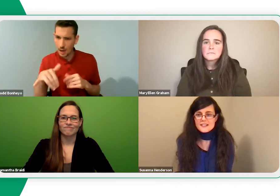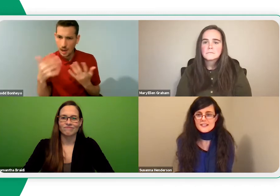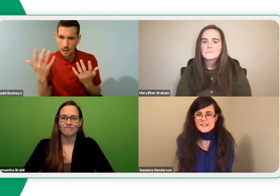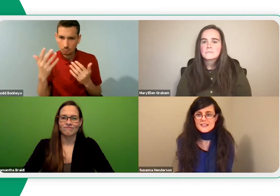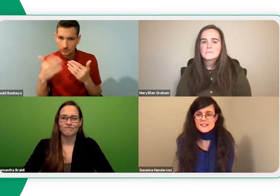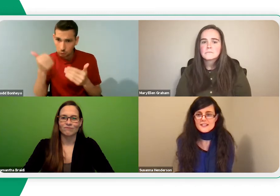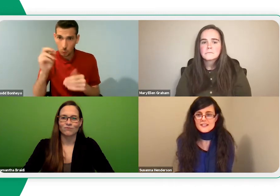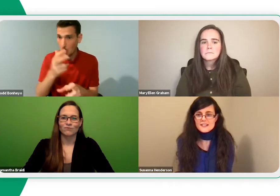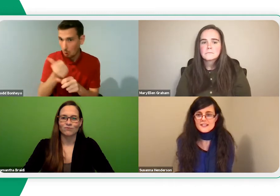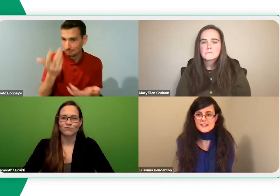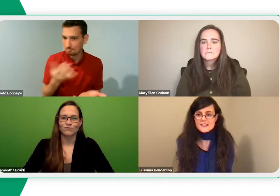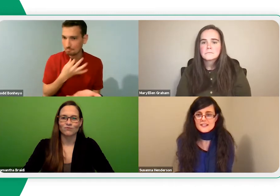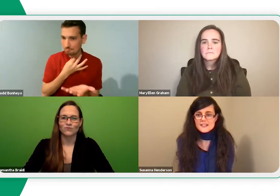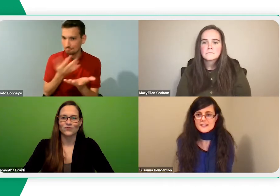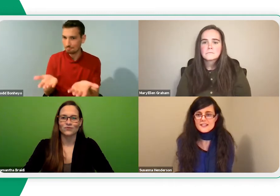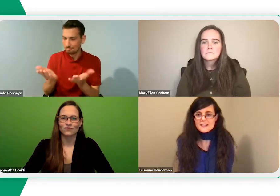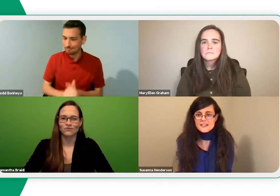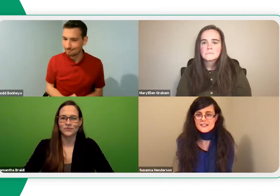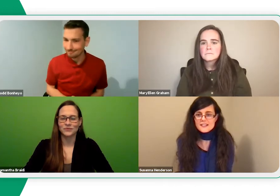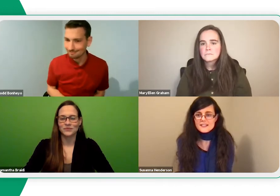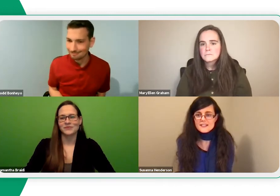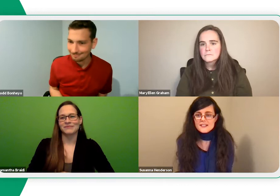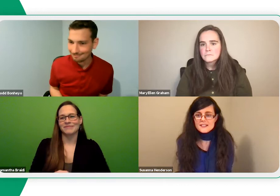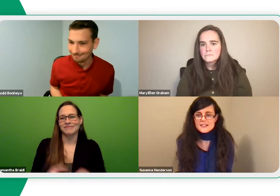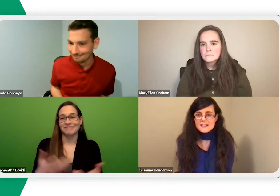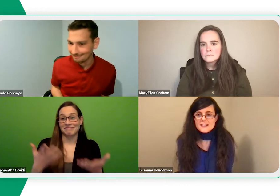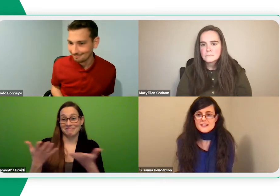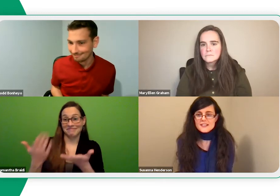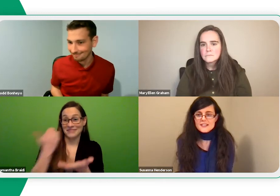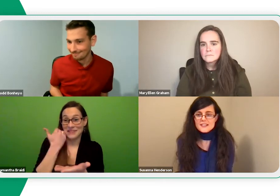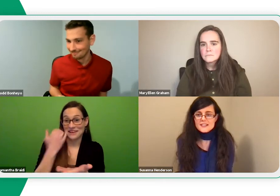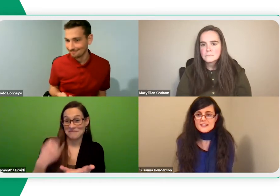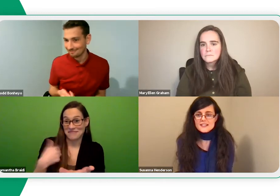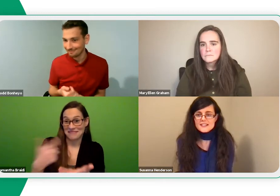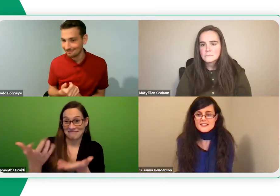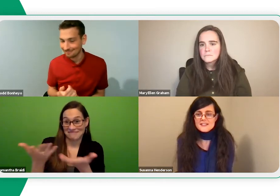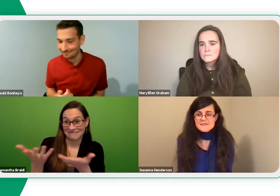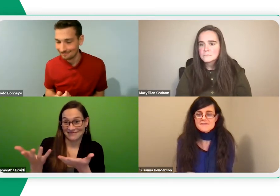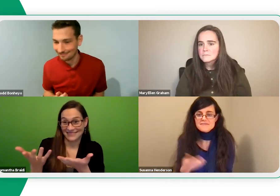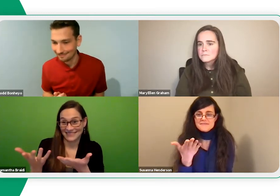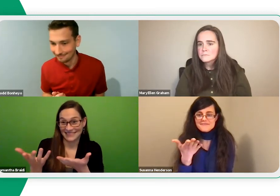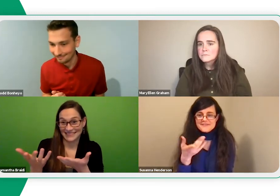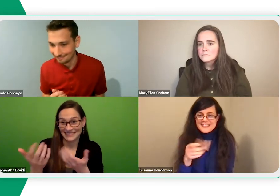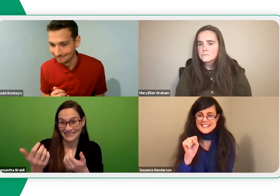can why? Why do we think it's easier or harder for our students to learn about finance?